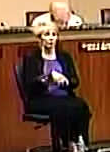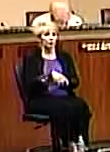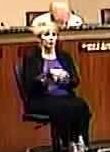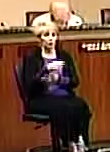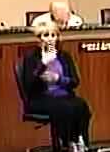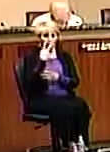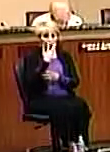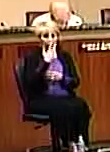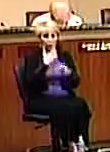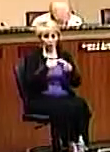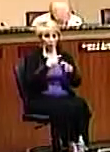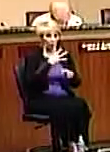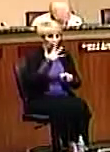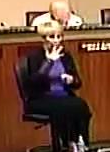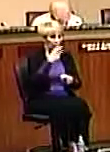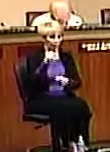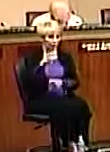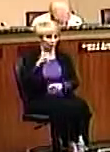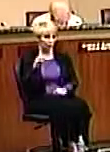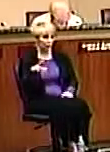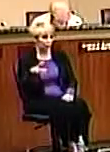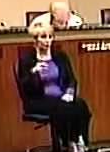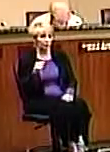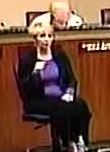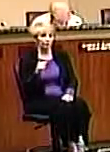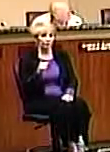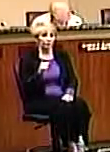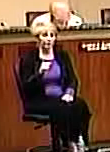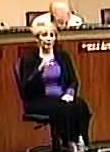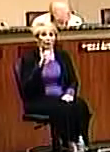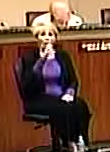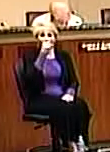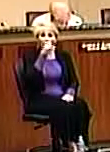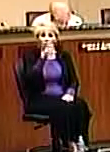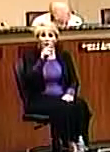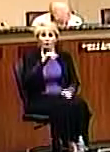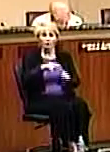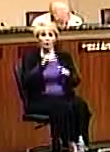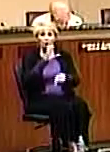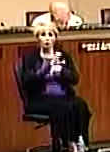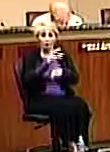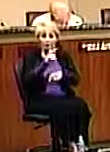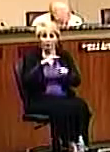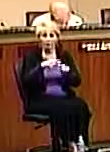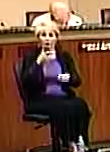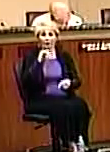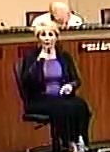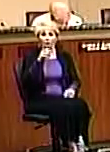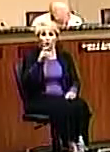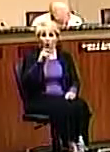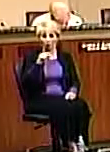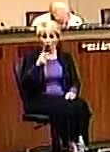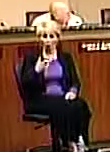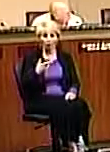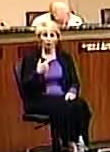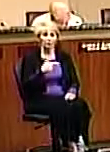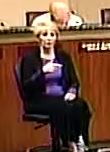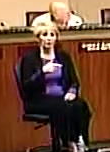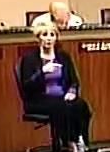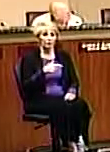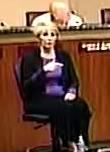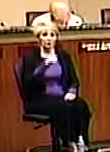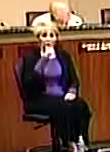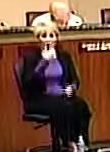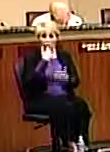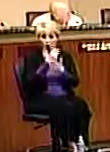Two utilities, water and sewer. Orange County, where Chapel Hill and Hillsborough are at, not